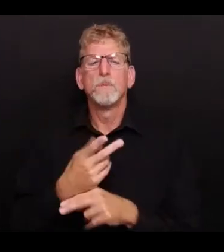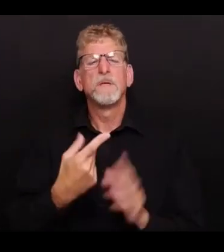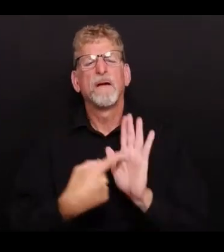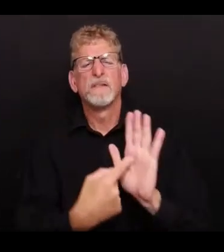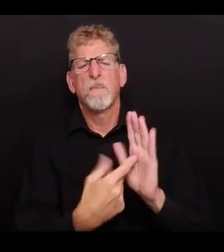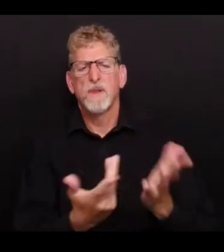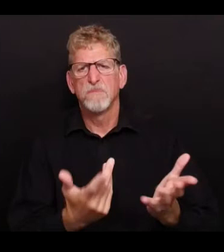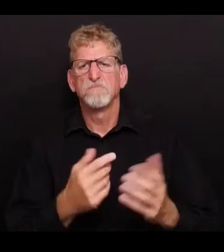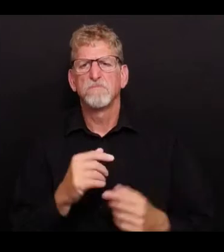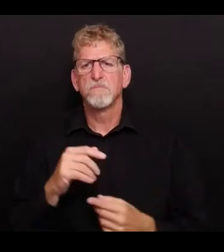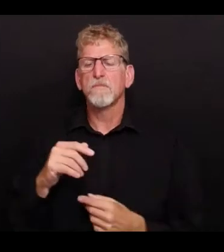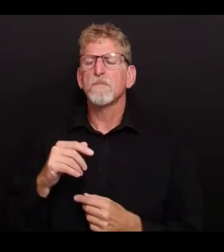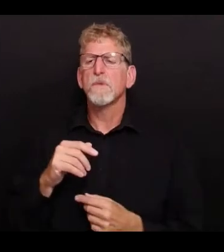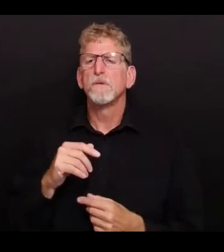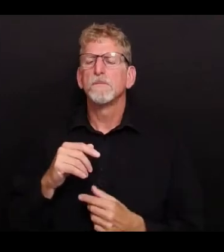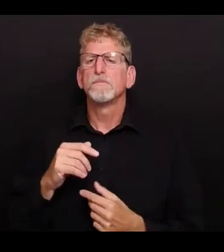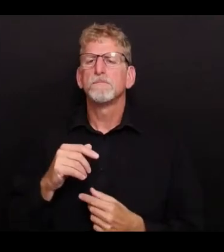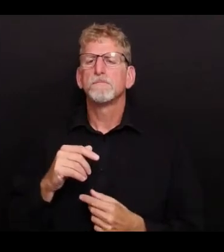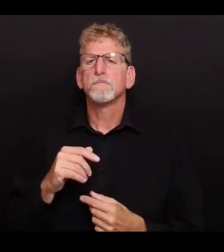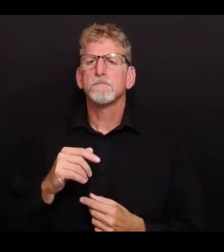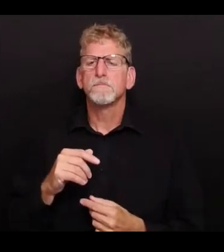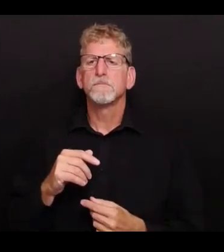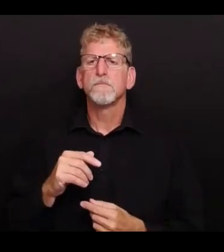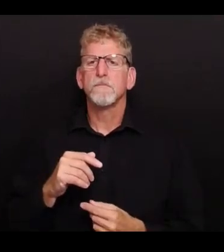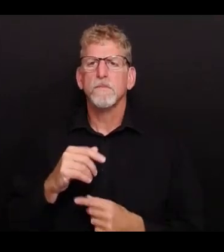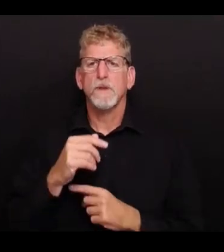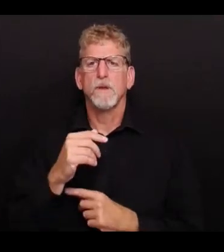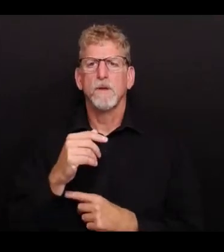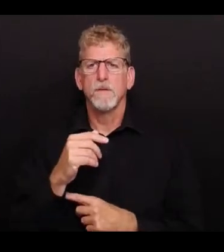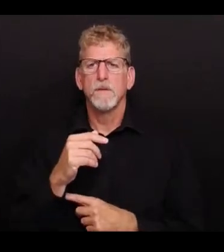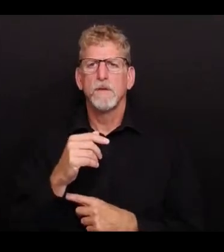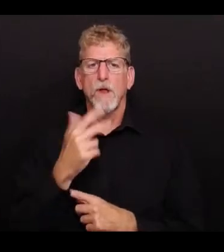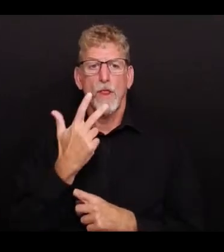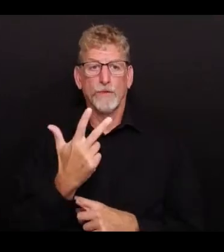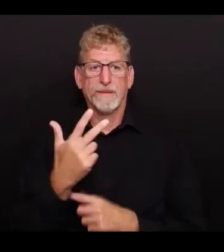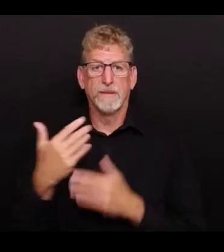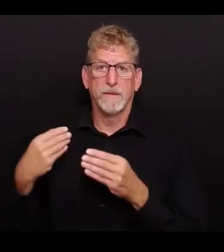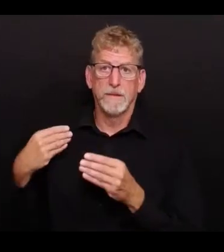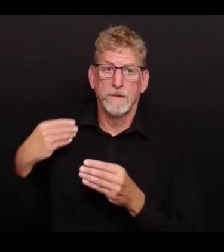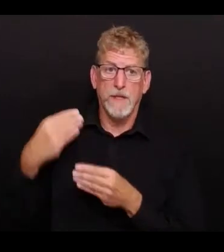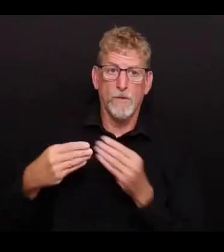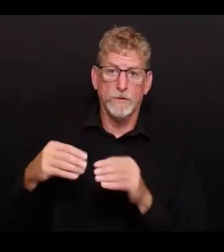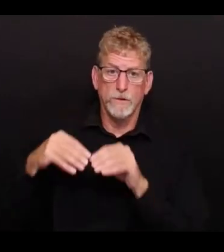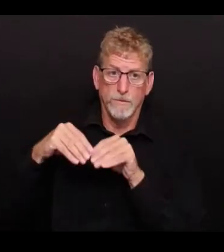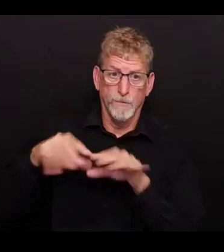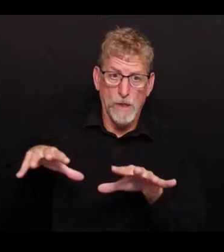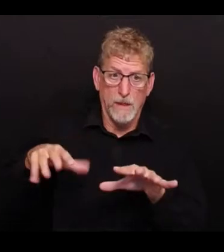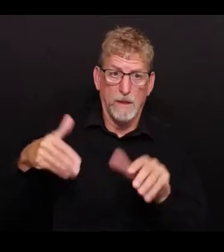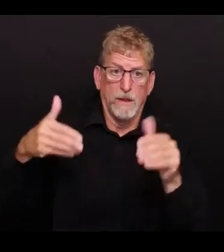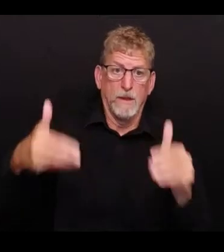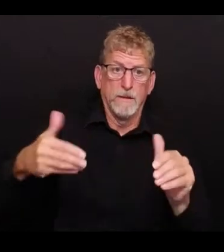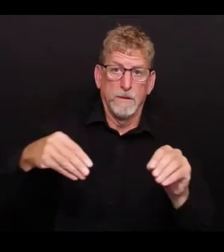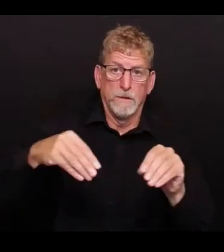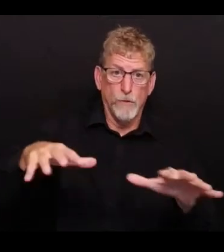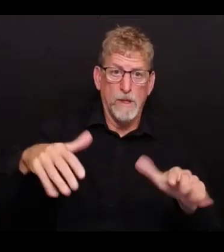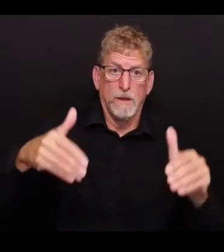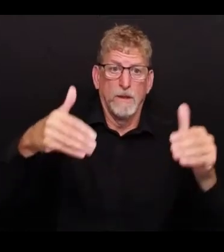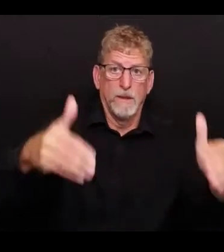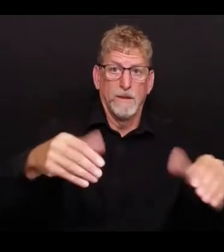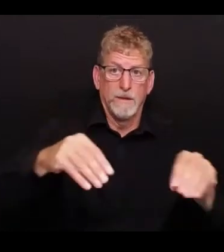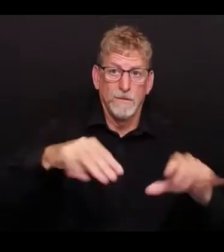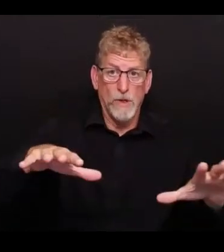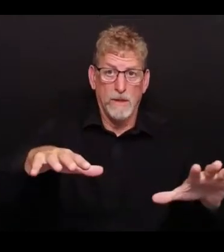generations of transmission with the wild type or the original strain, you might have 27 cases,